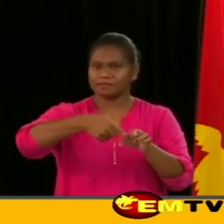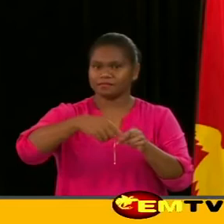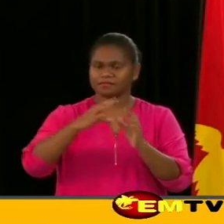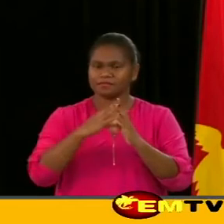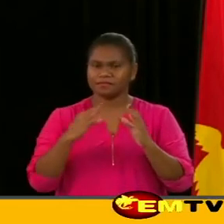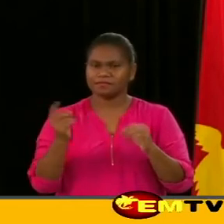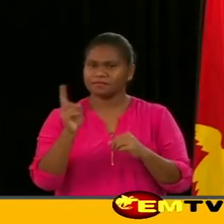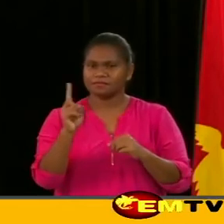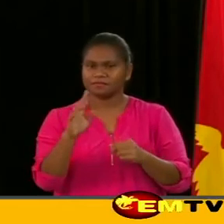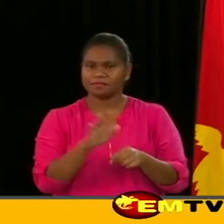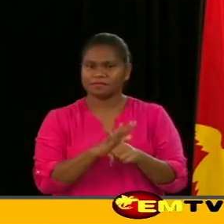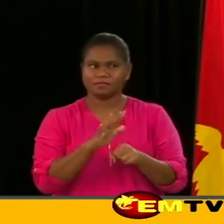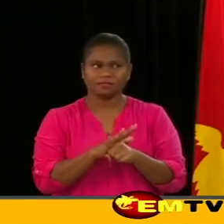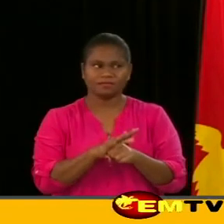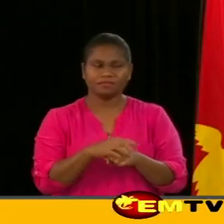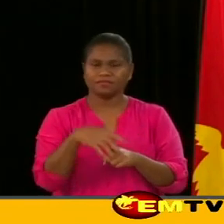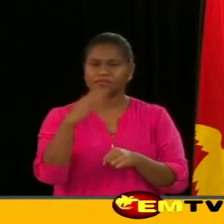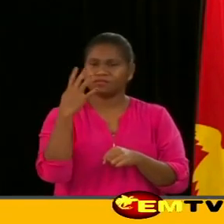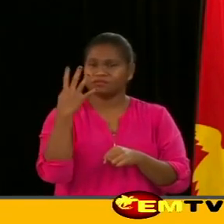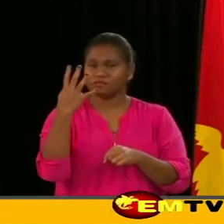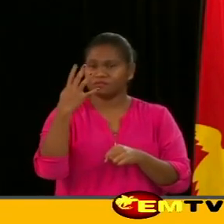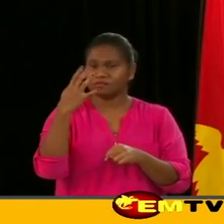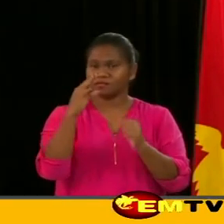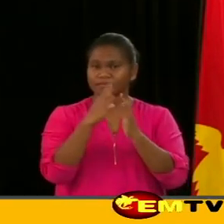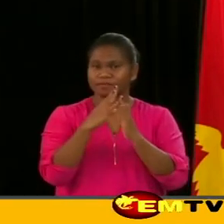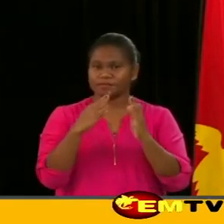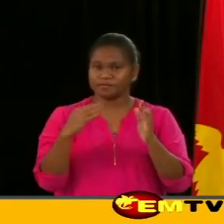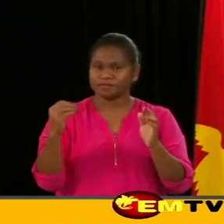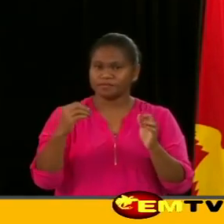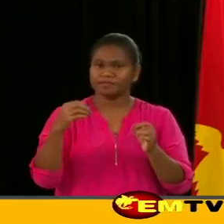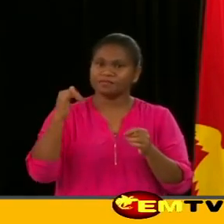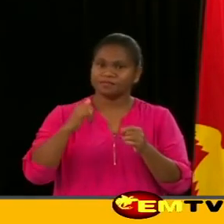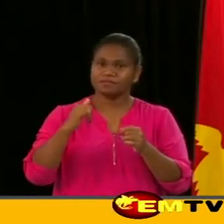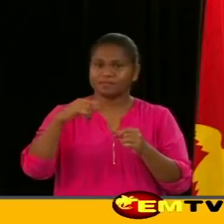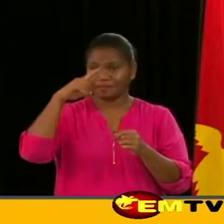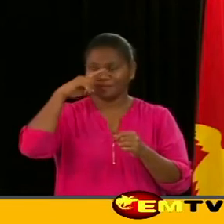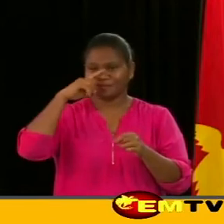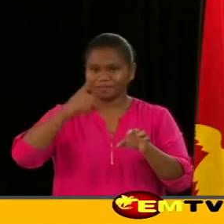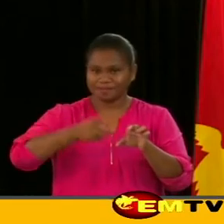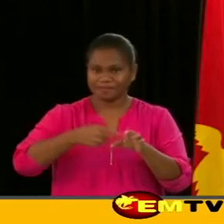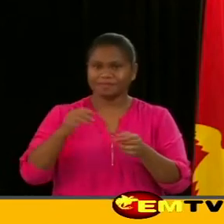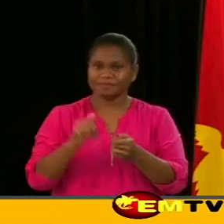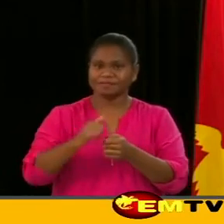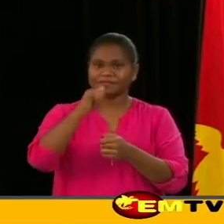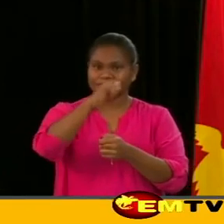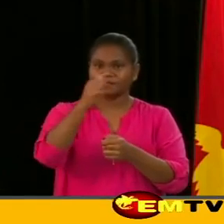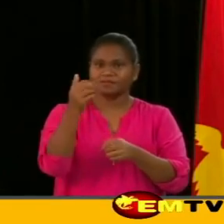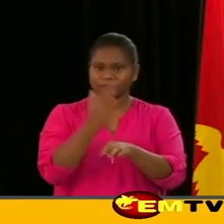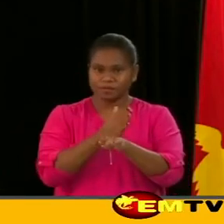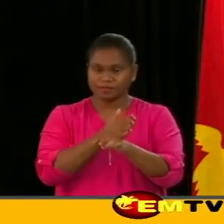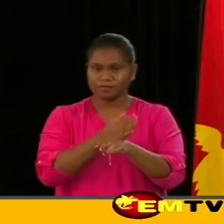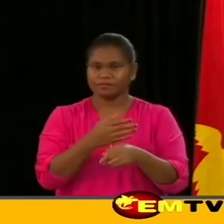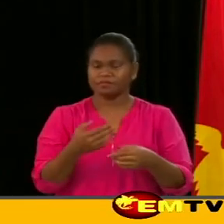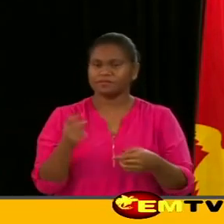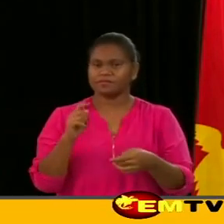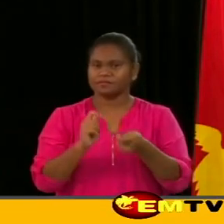the four PhD that have been appointed and their samples sent over to Goroka? So we'll answer the first.